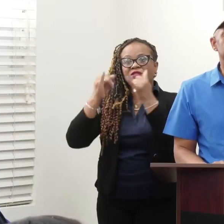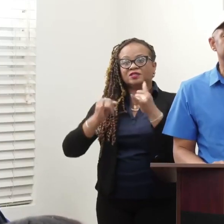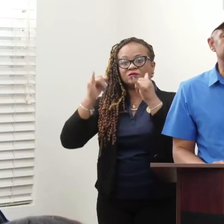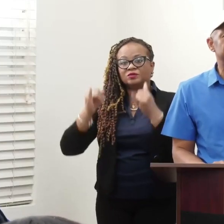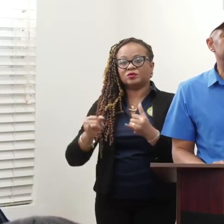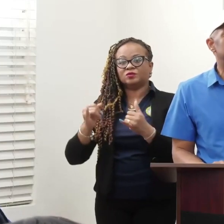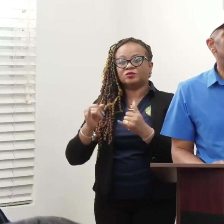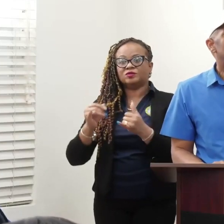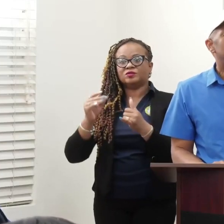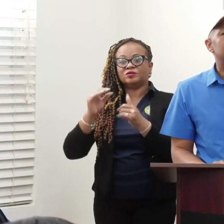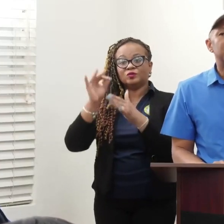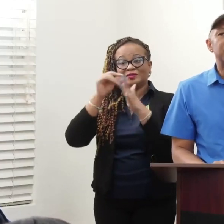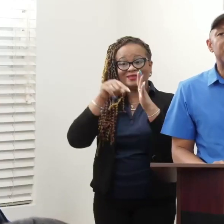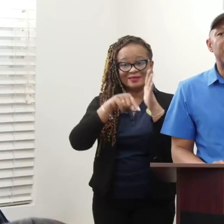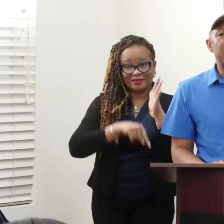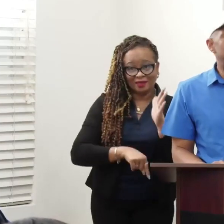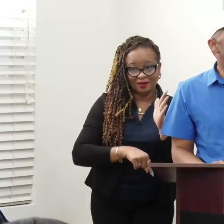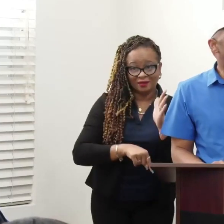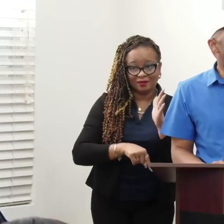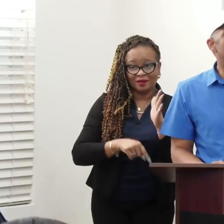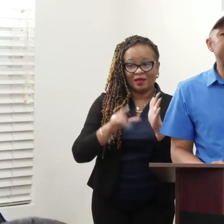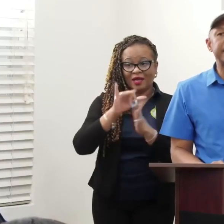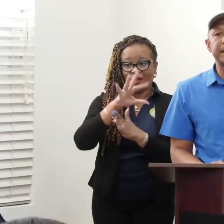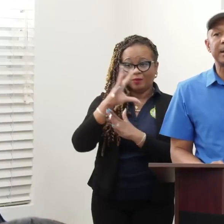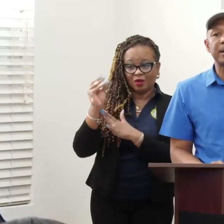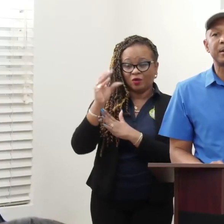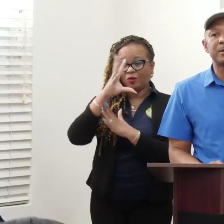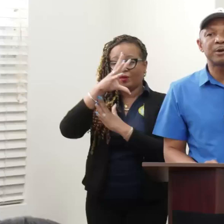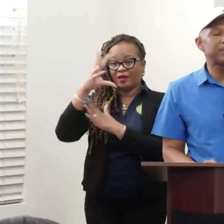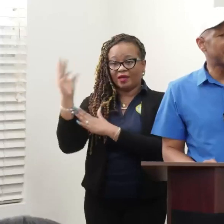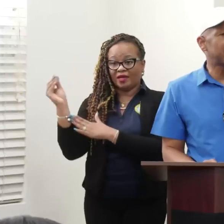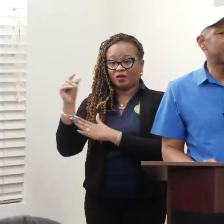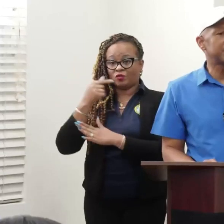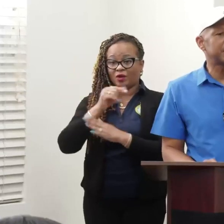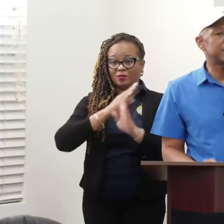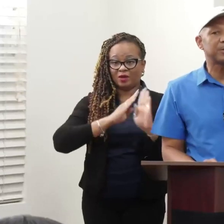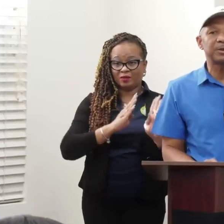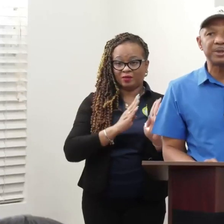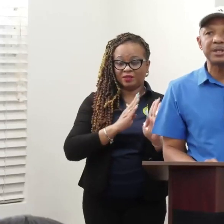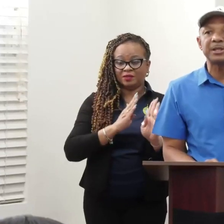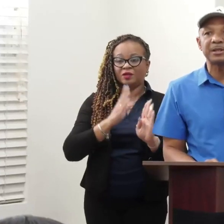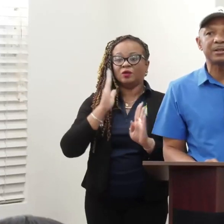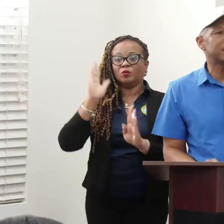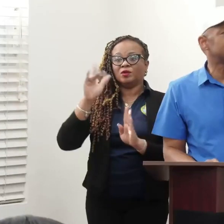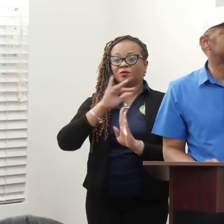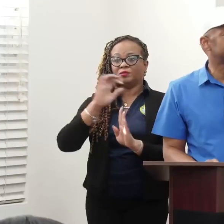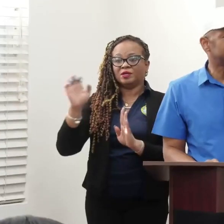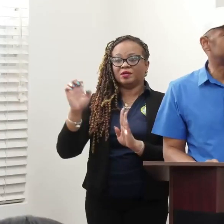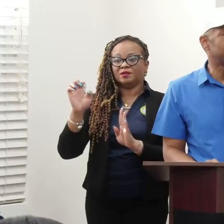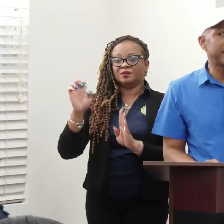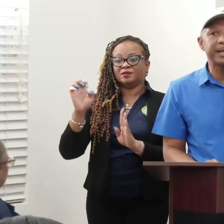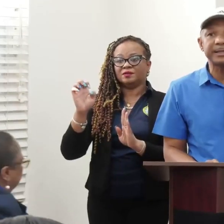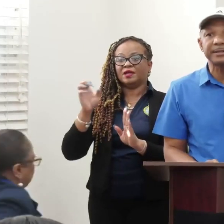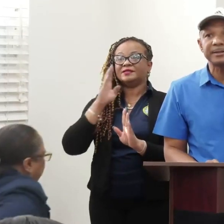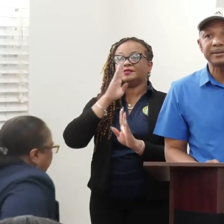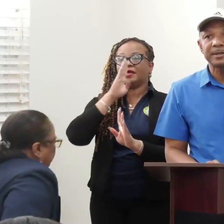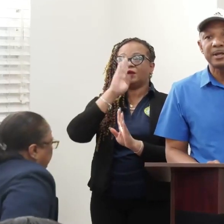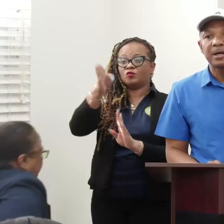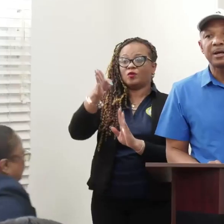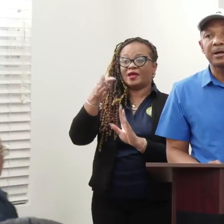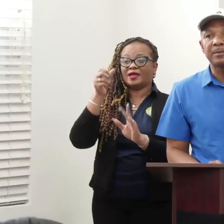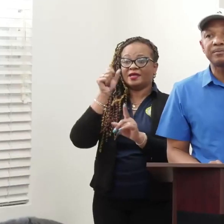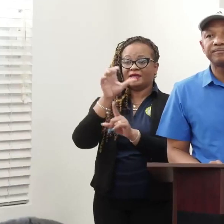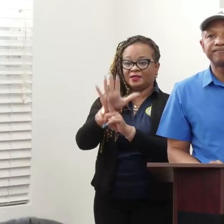will go into detail. Abaco and Grand Bahama is going to be a direct hit.